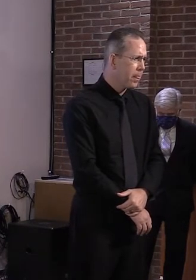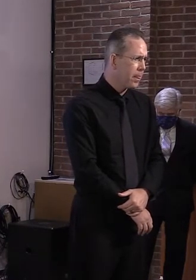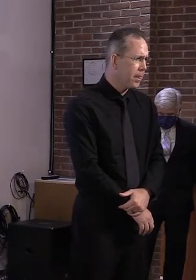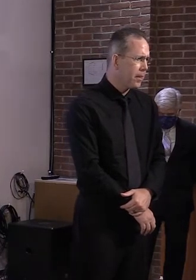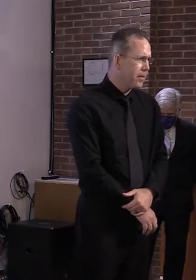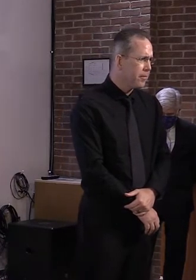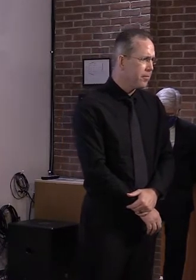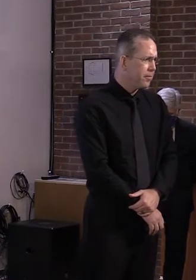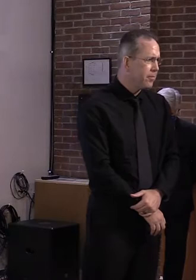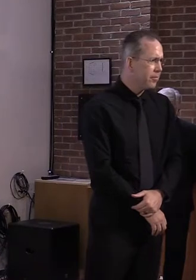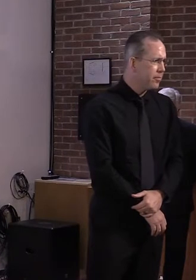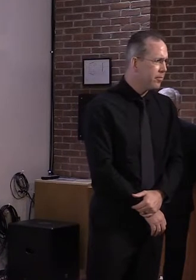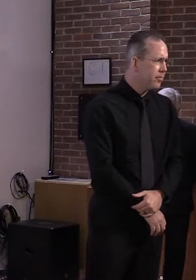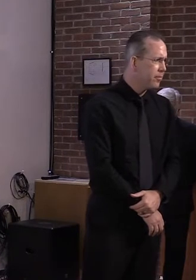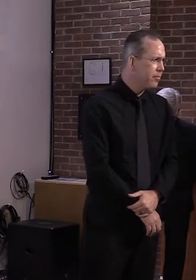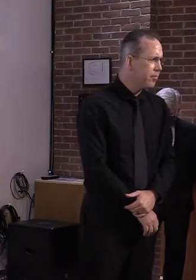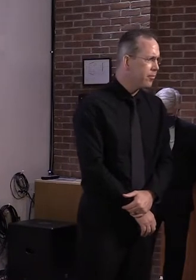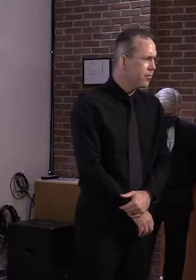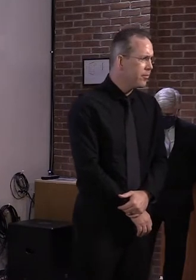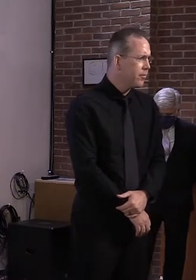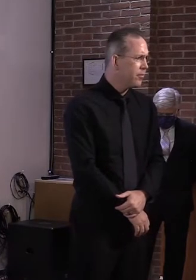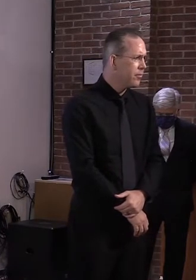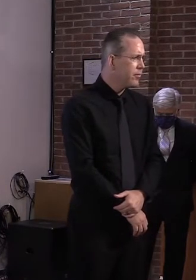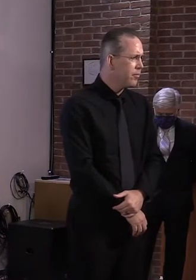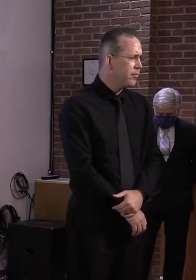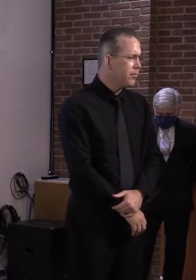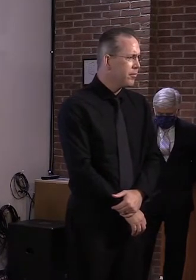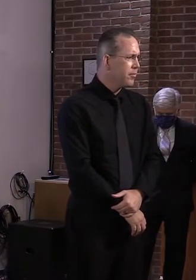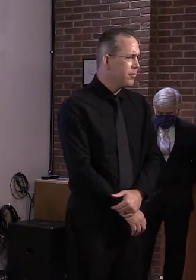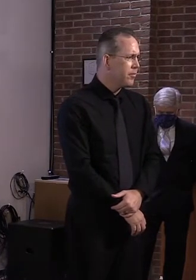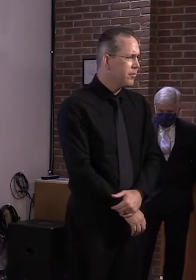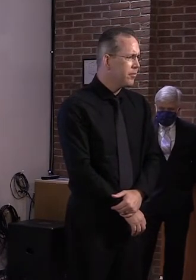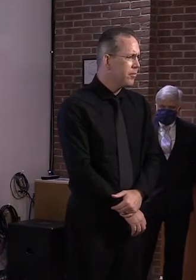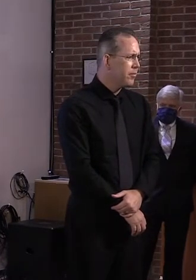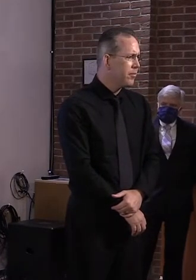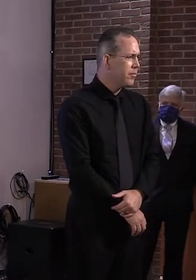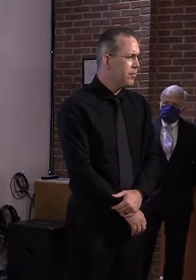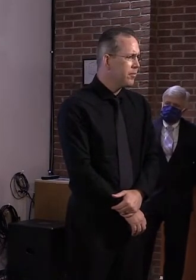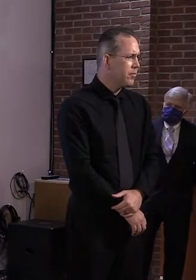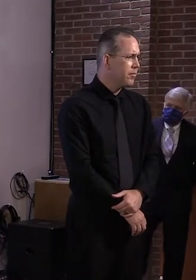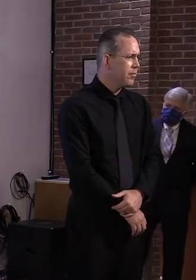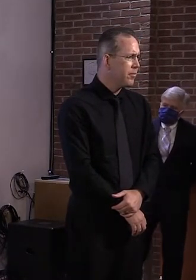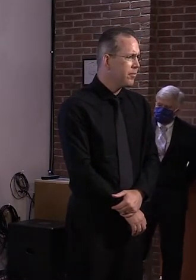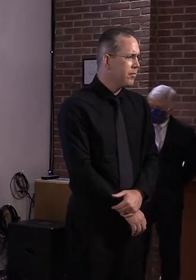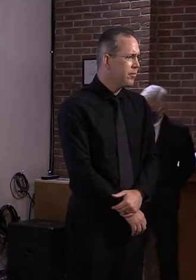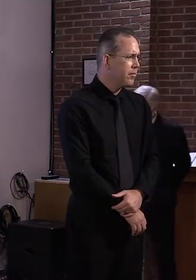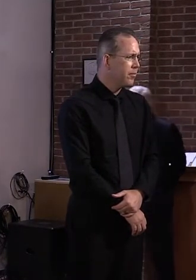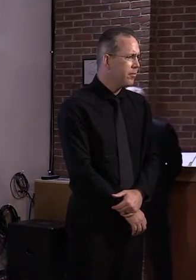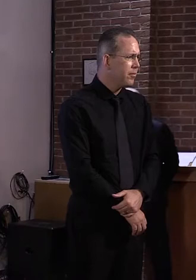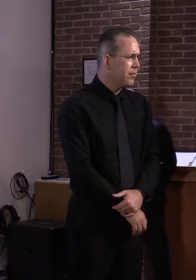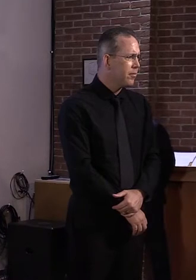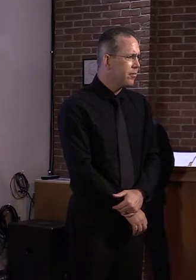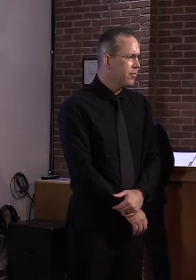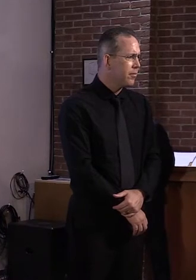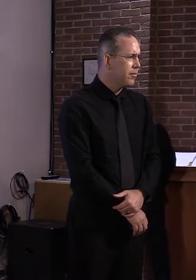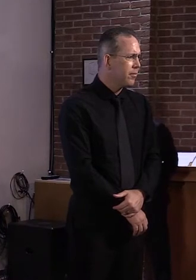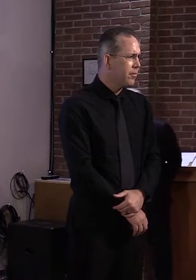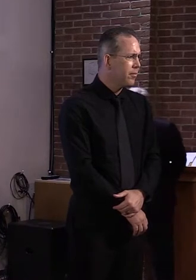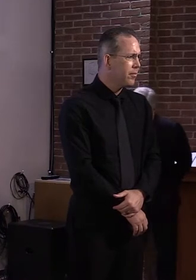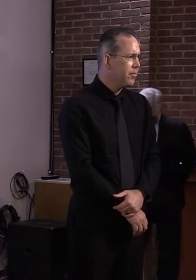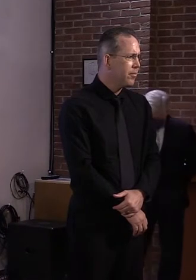from other states. And I know that our economy relies on the other states to function. As you mentioned, it's tourism, but it's